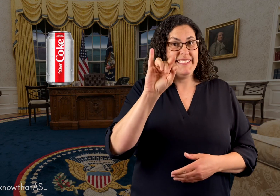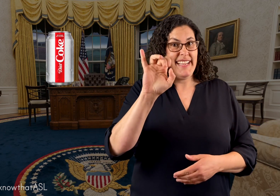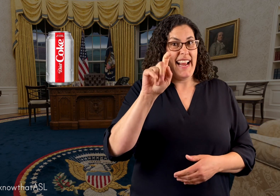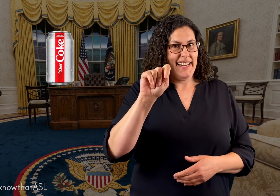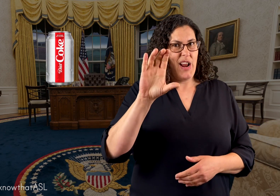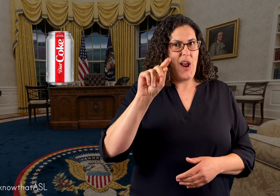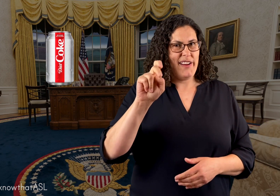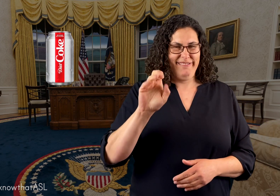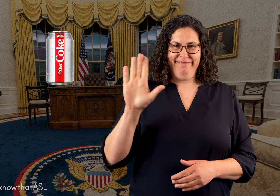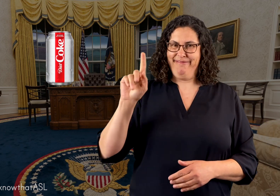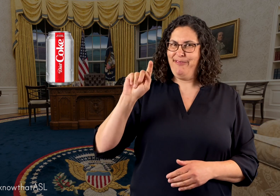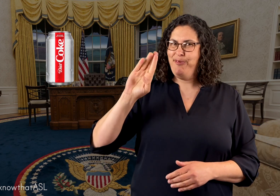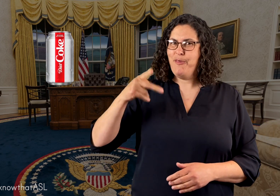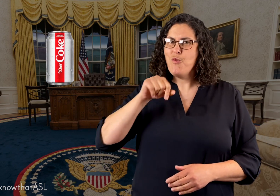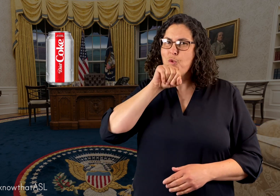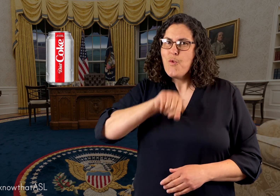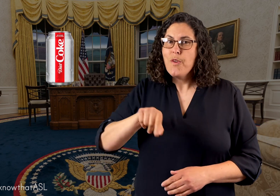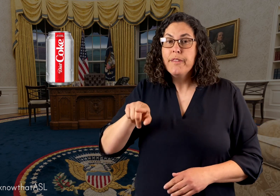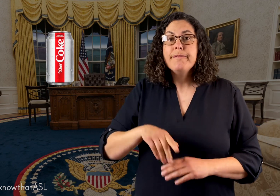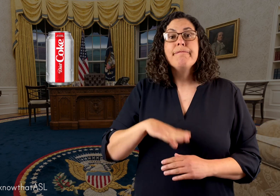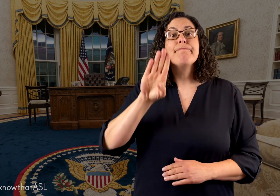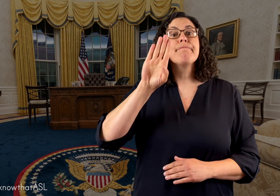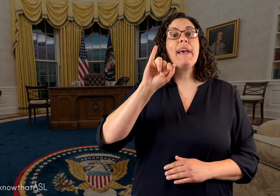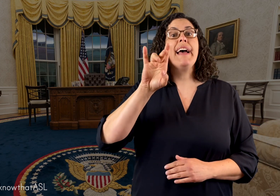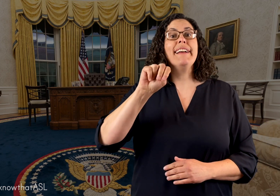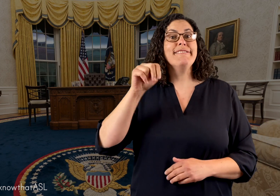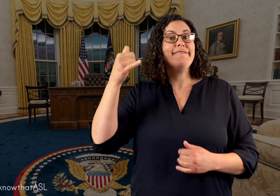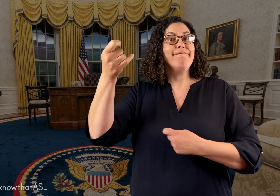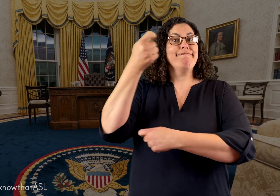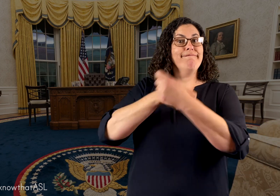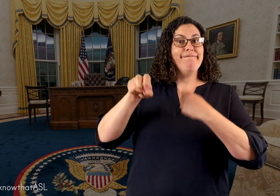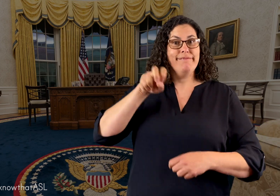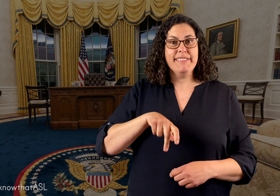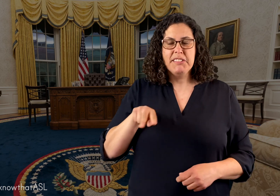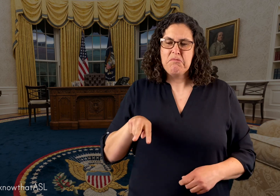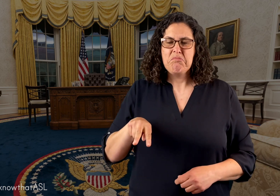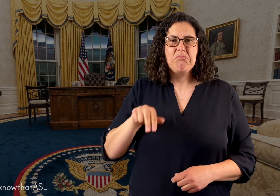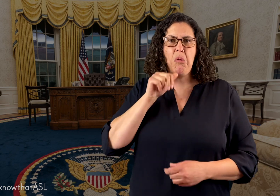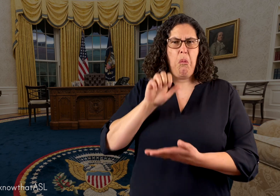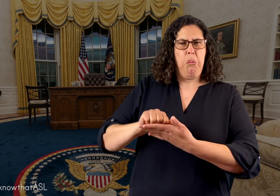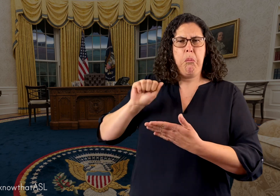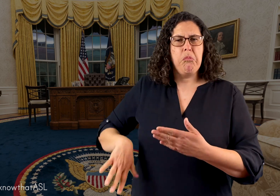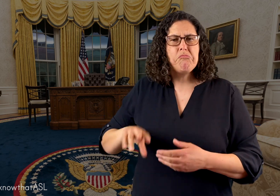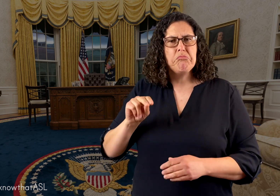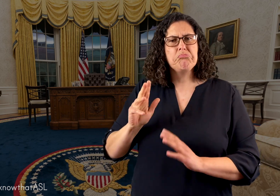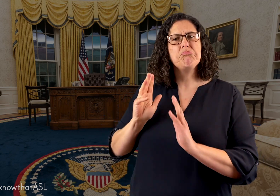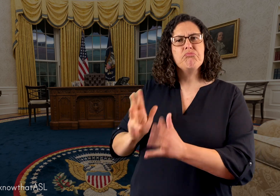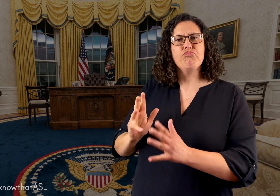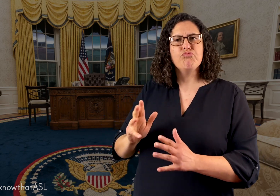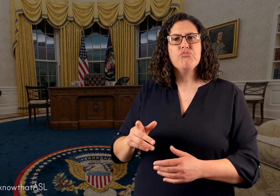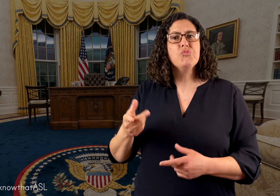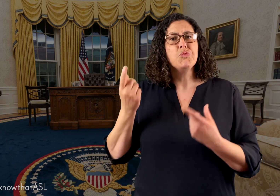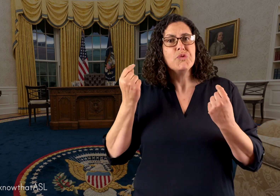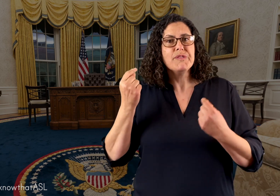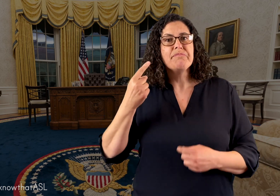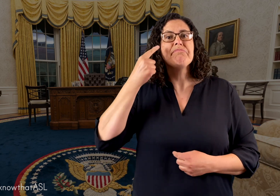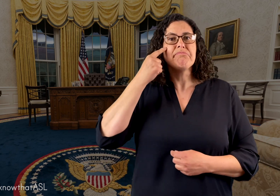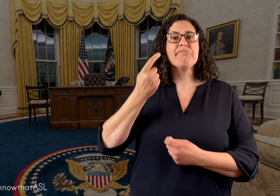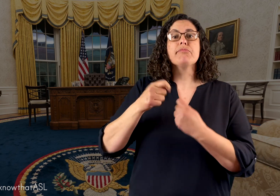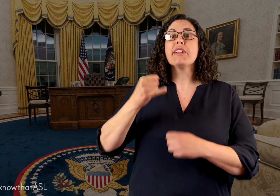him, because Trump loved Diet Coke. Well, Biden was looking at the button and thought, well, should I get rid of this or should I keep it? Well, he decided to leave